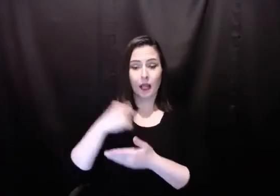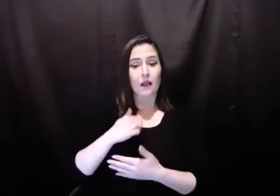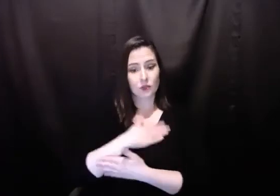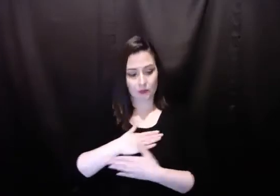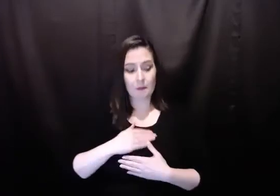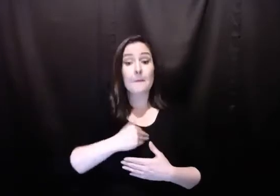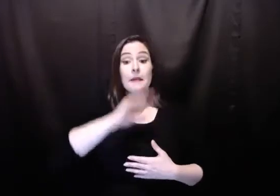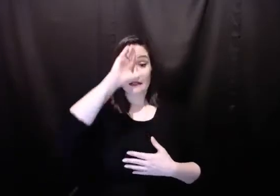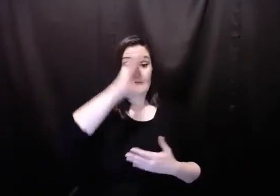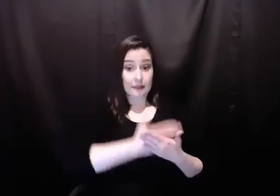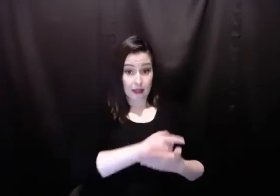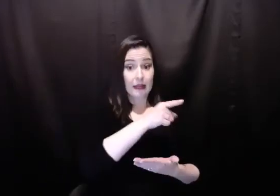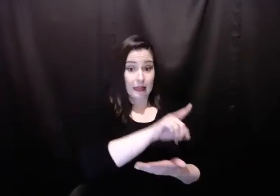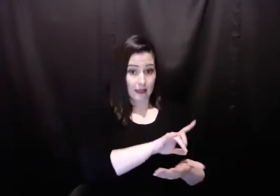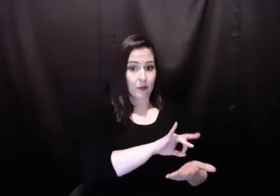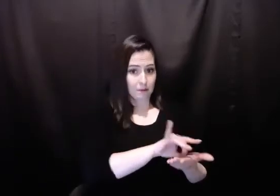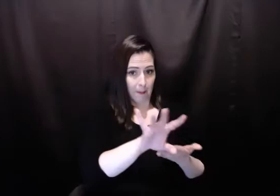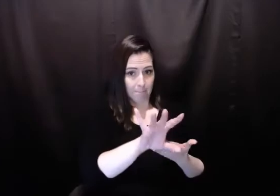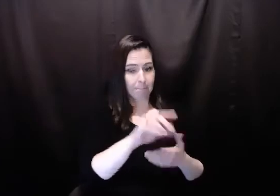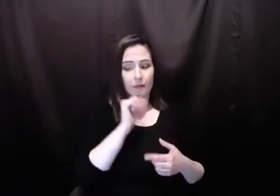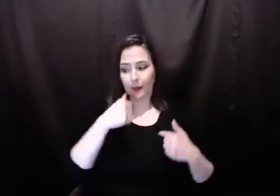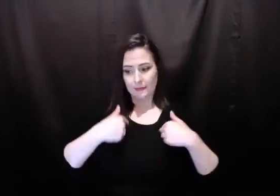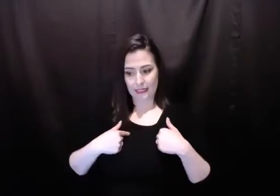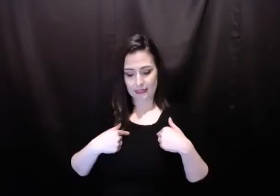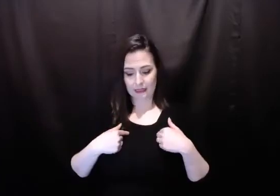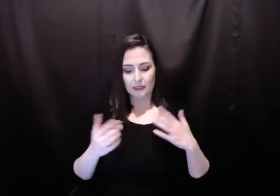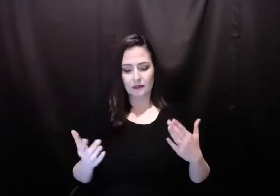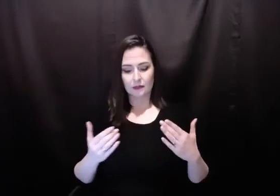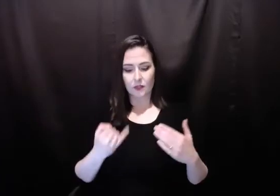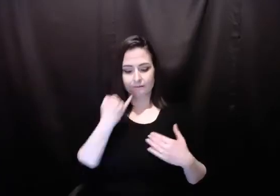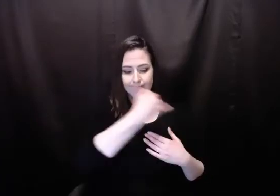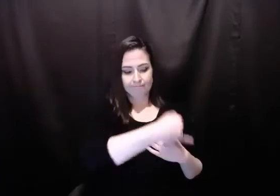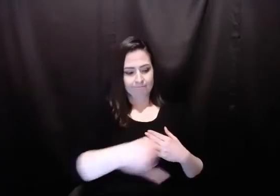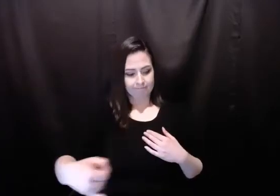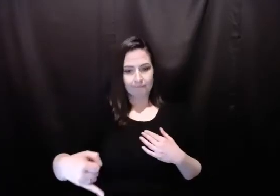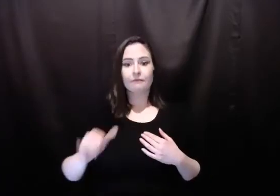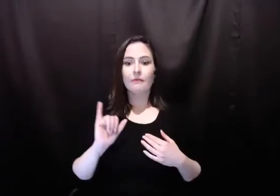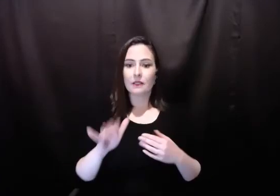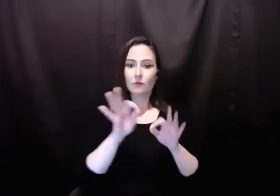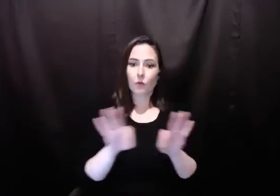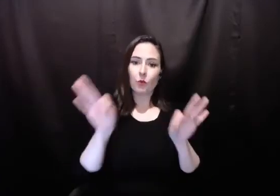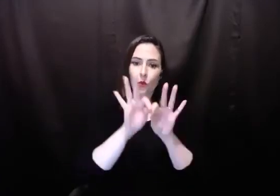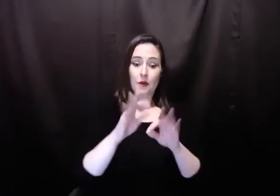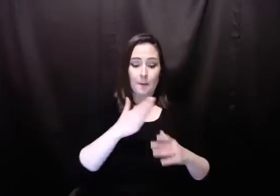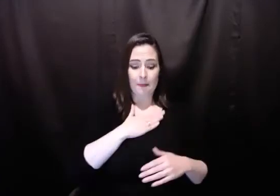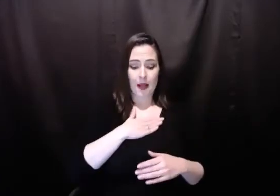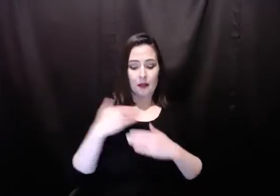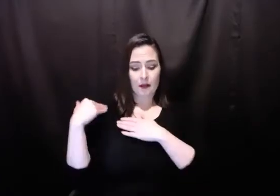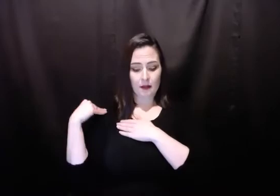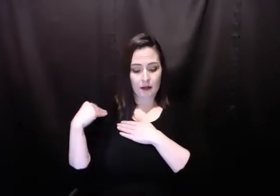important. What is my responsibility? My responsibility, again, with my kids was working with the schools, working with the courts, working